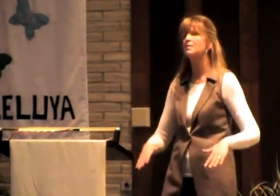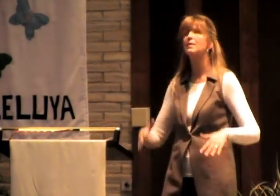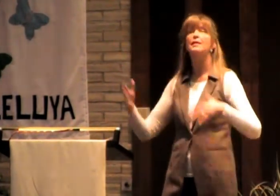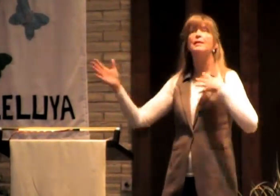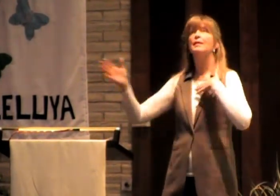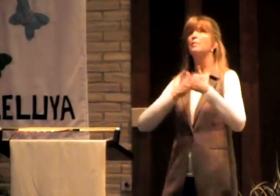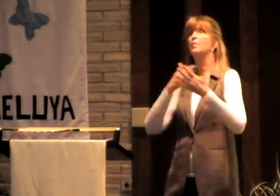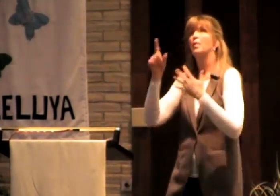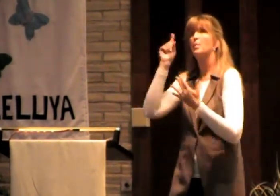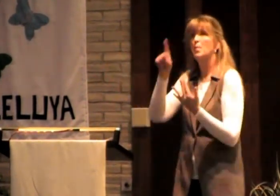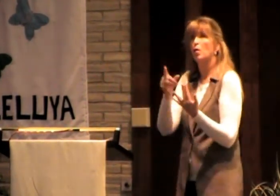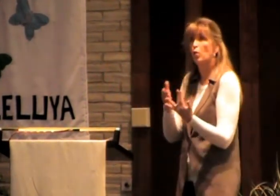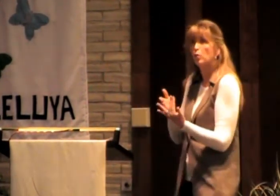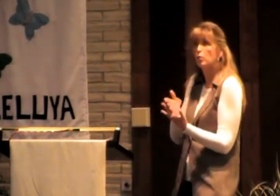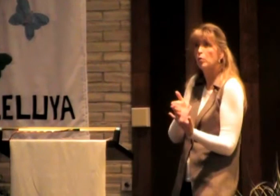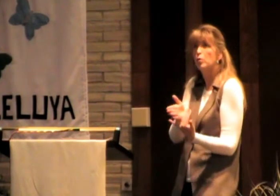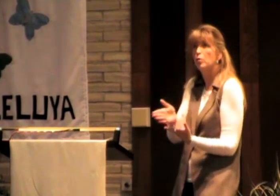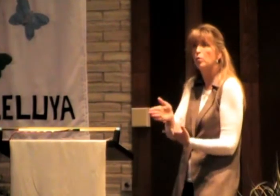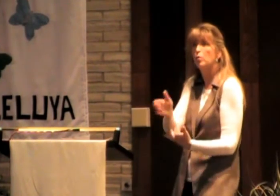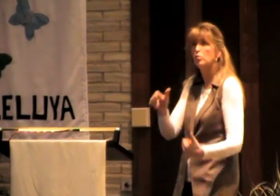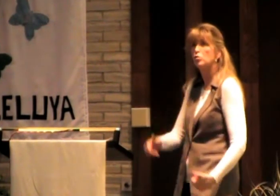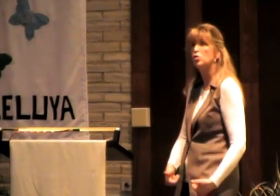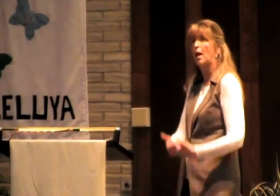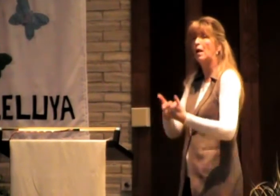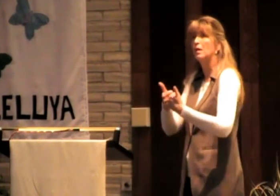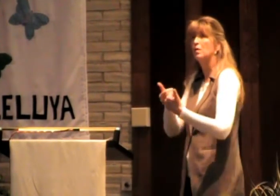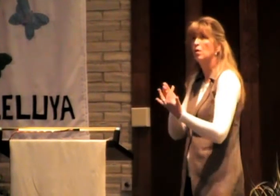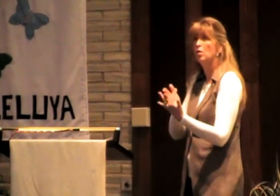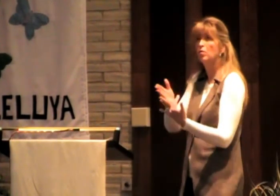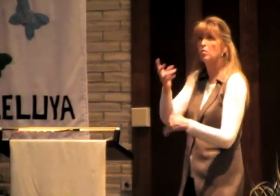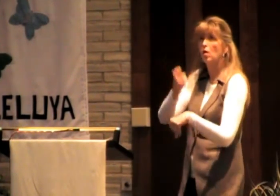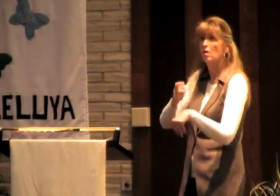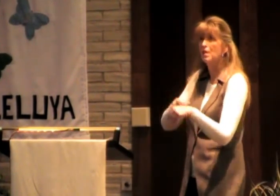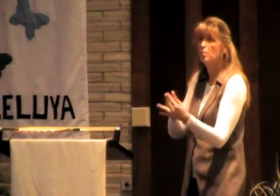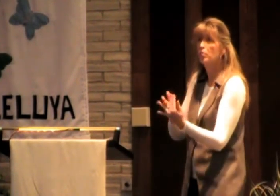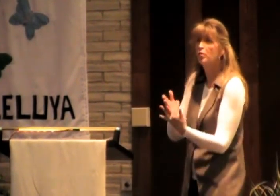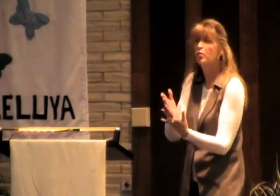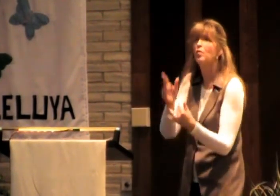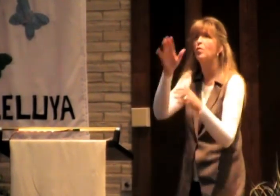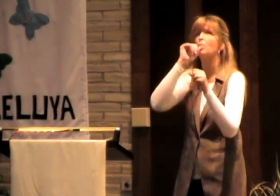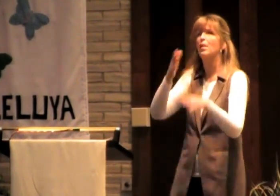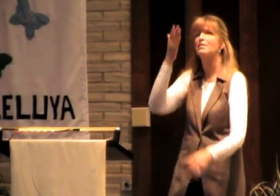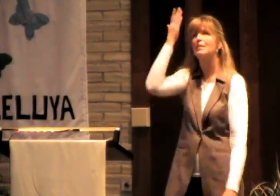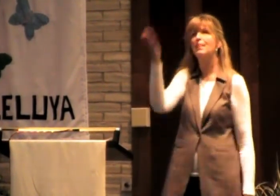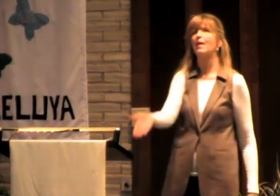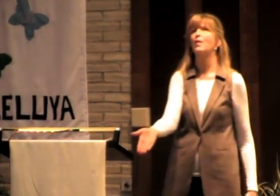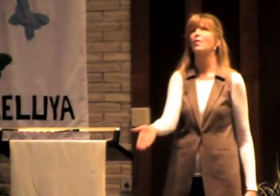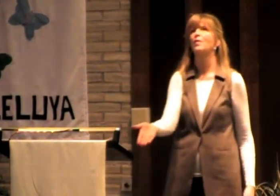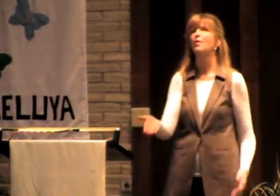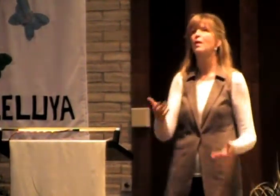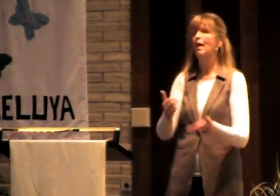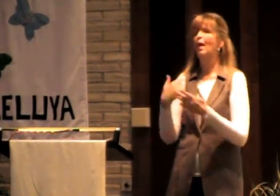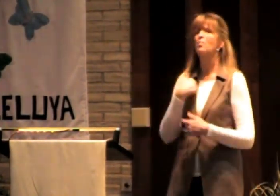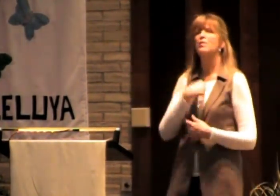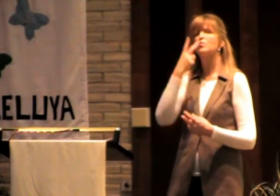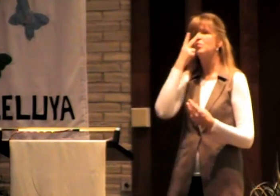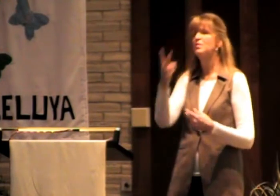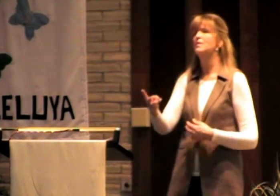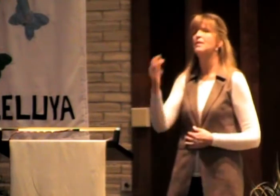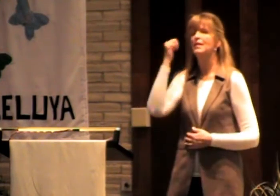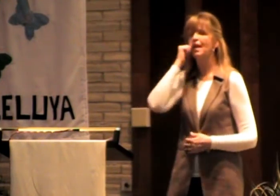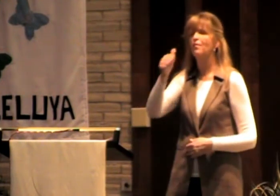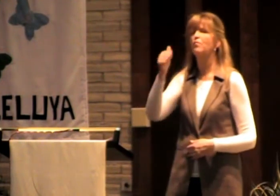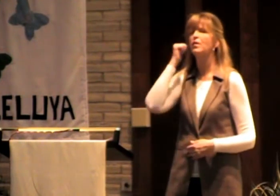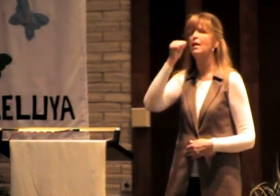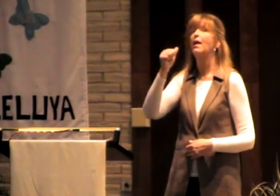clearly your blessing, whatever they're going through, whatever challenges they're facing, whatever hard times, that they will still see